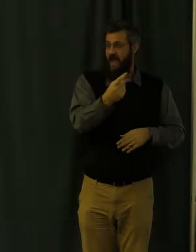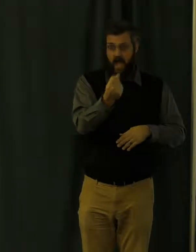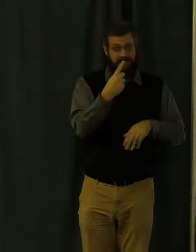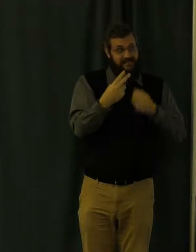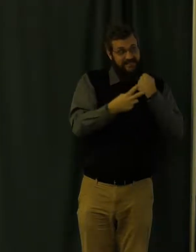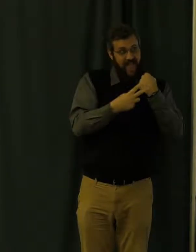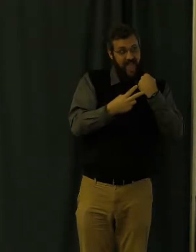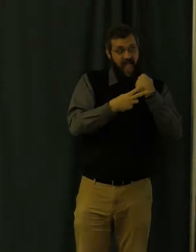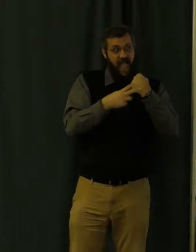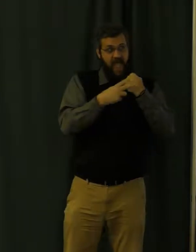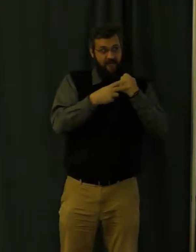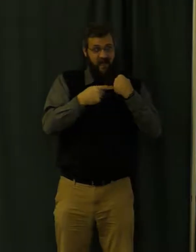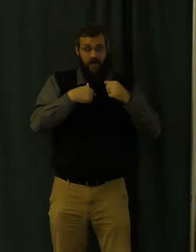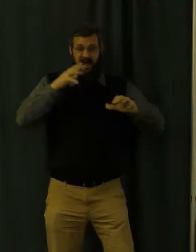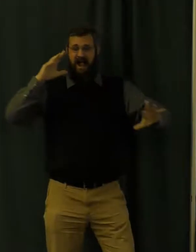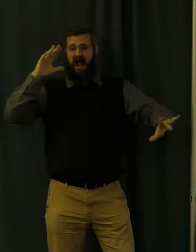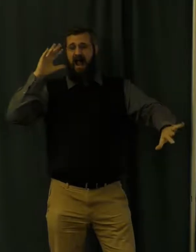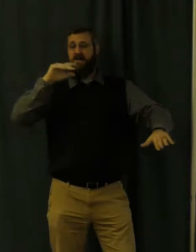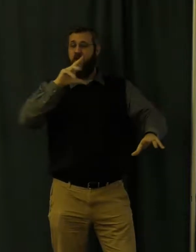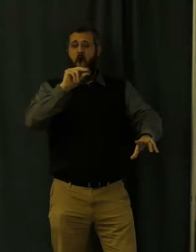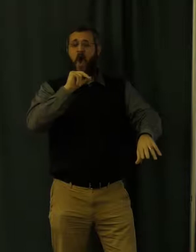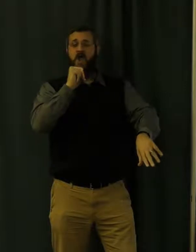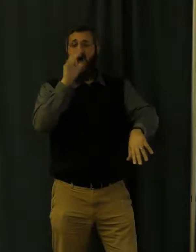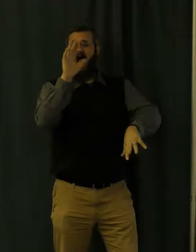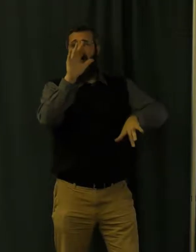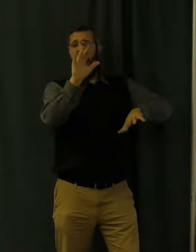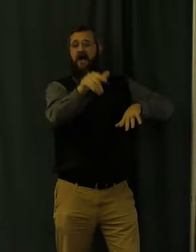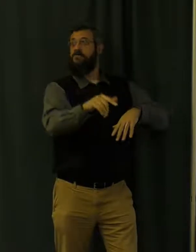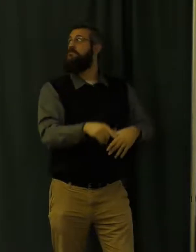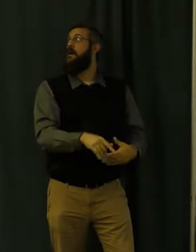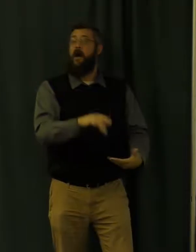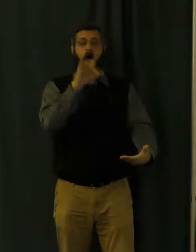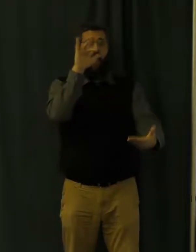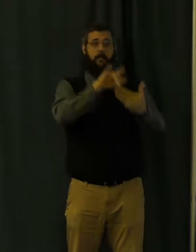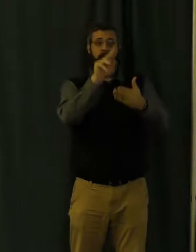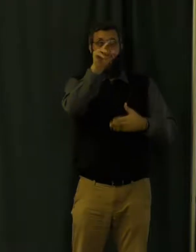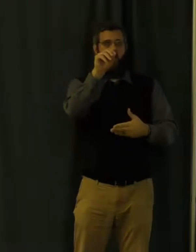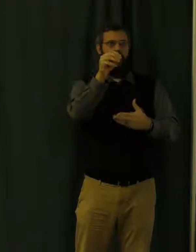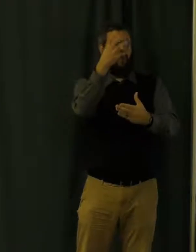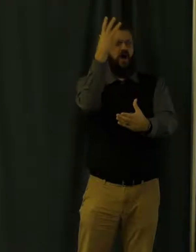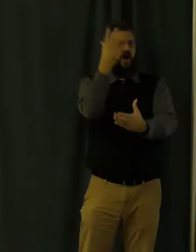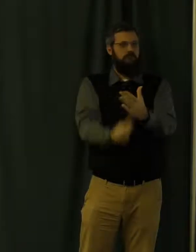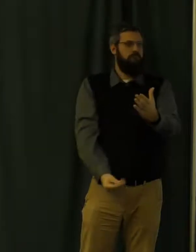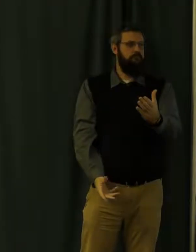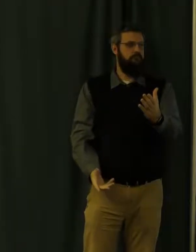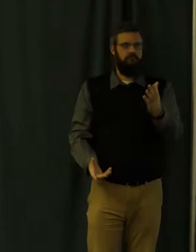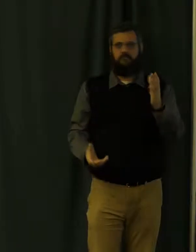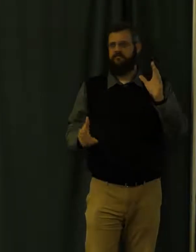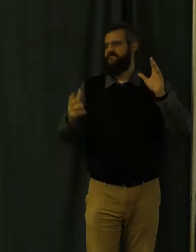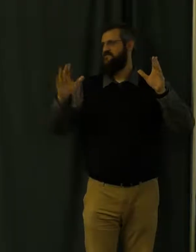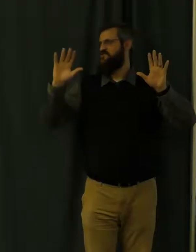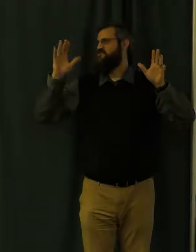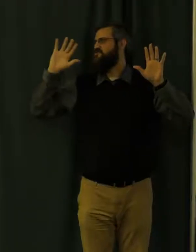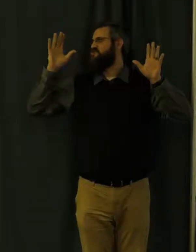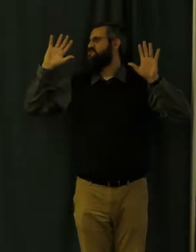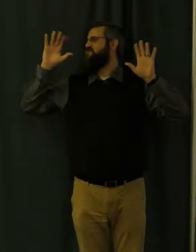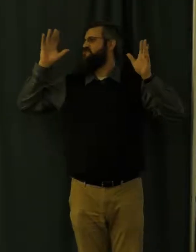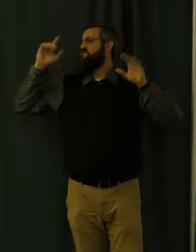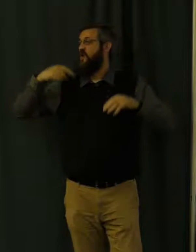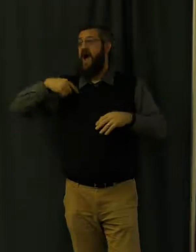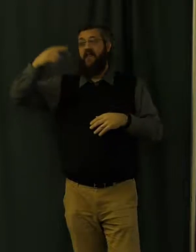was trying to like get to her. Like, don't do it. She hits no, everything's gone. So I used to think that the worst thing